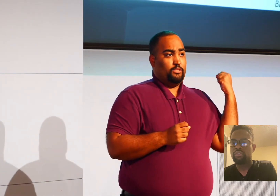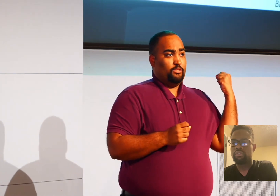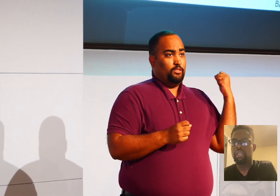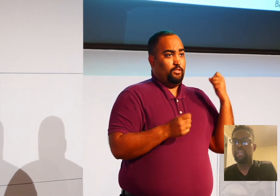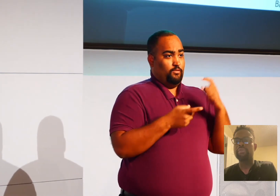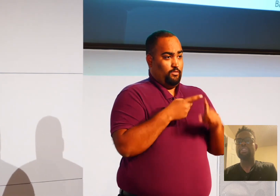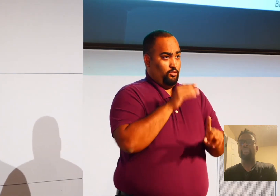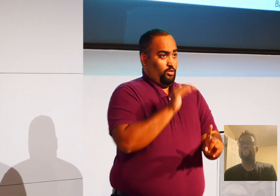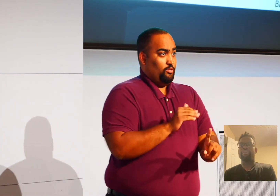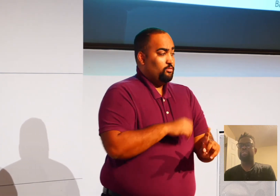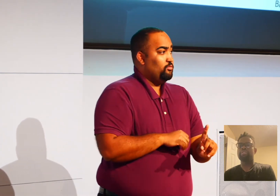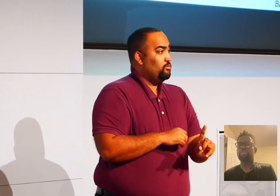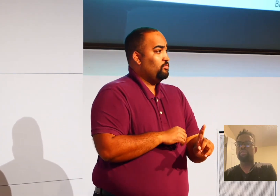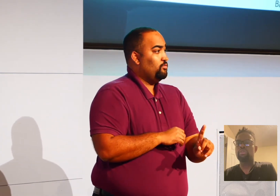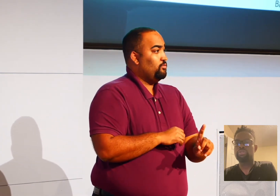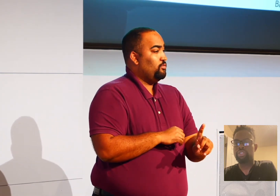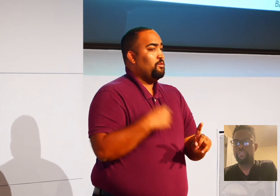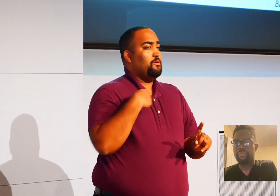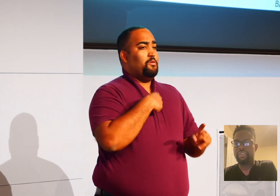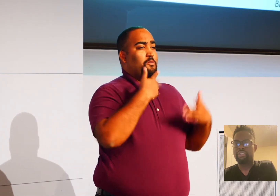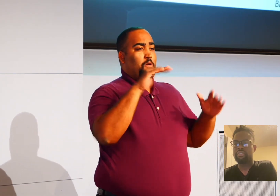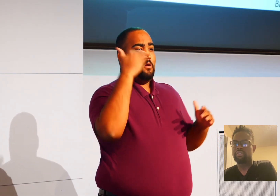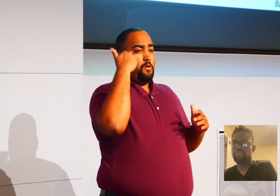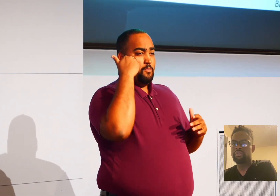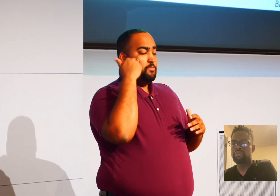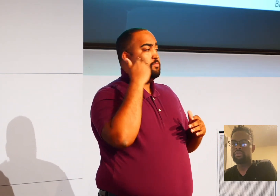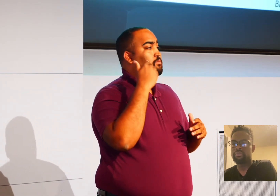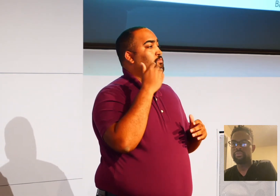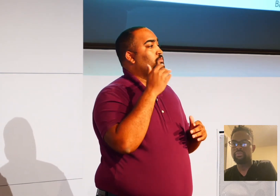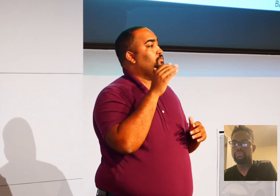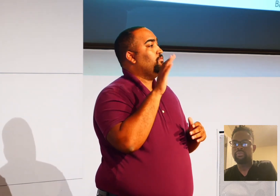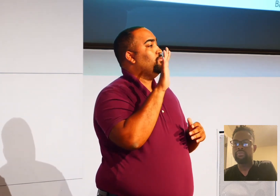Now, language deprivation and cultural deprivation.